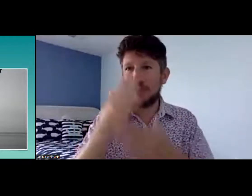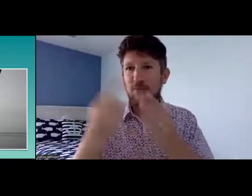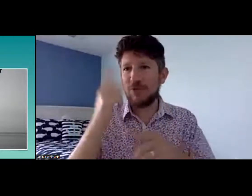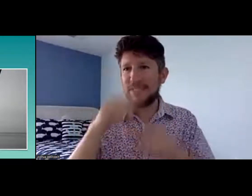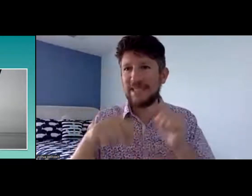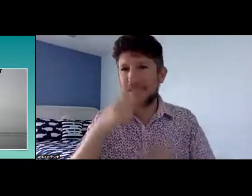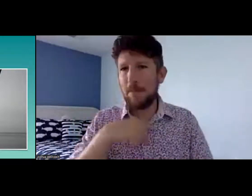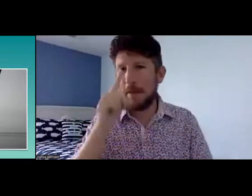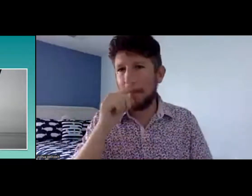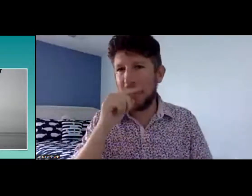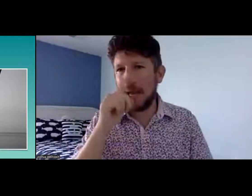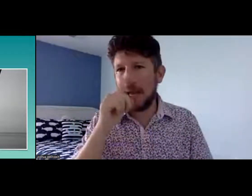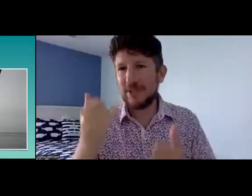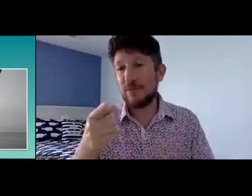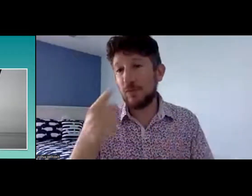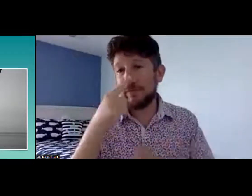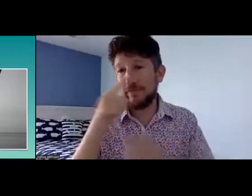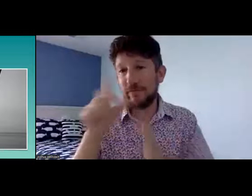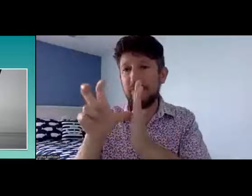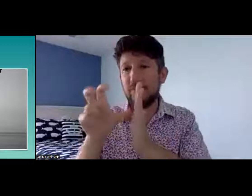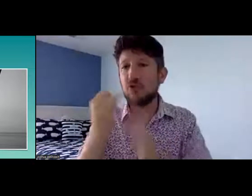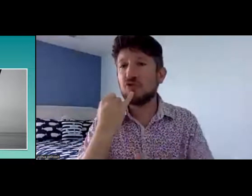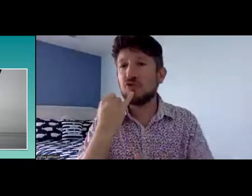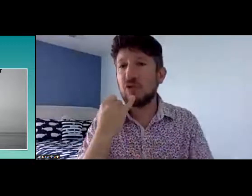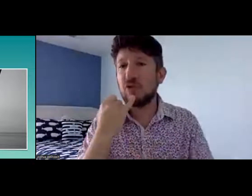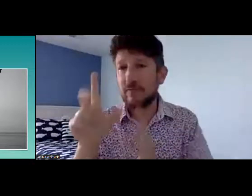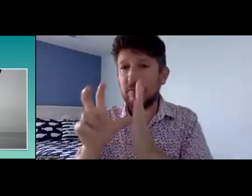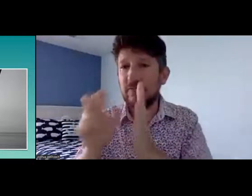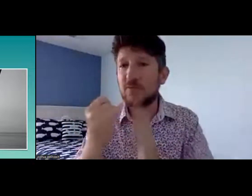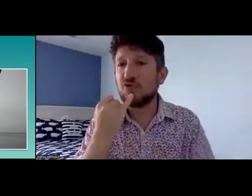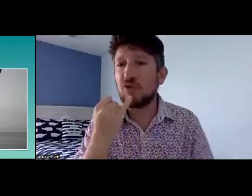He's saying no, sorry, I can only see